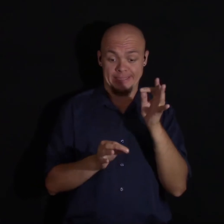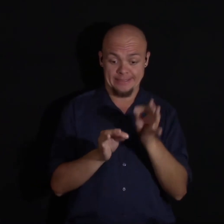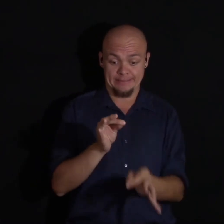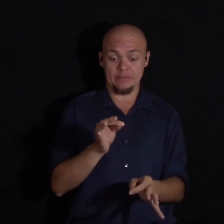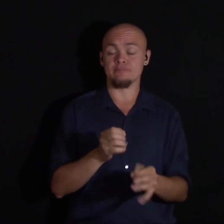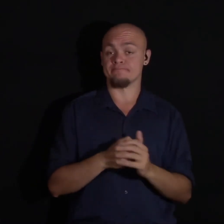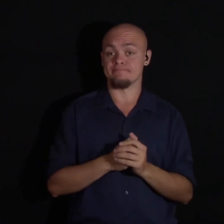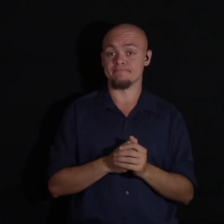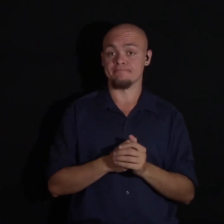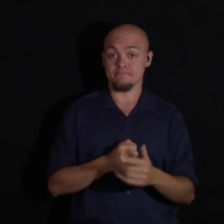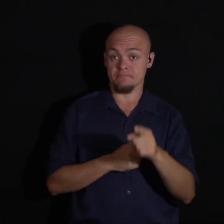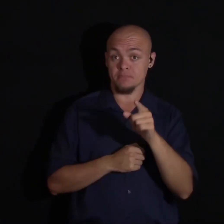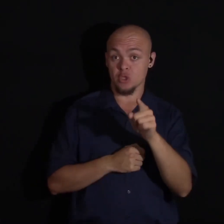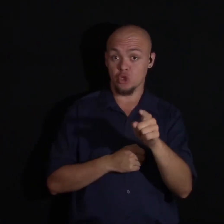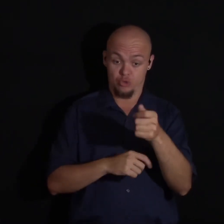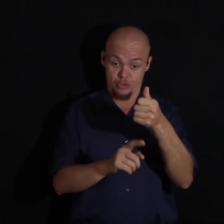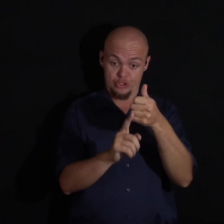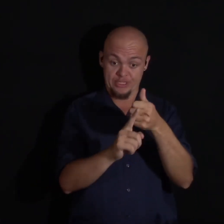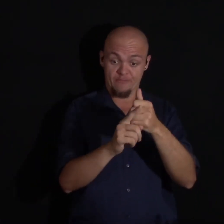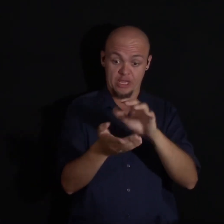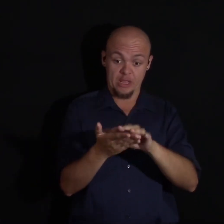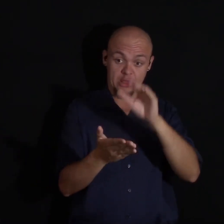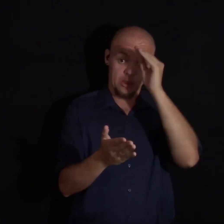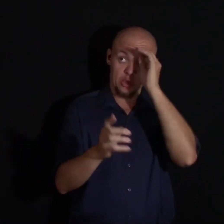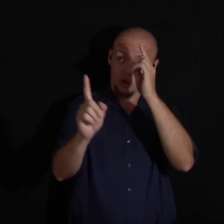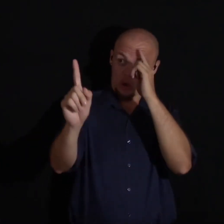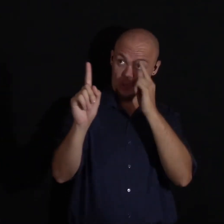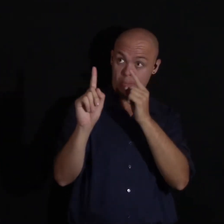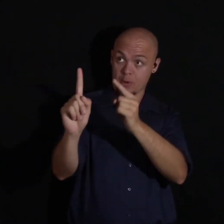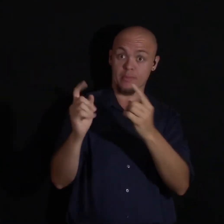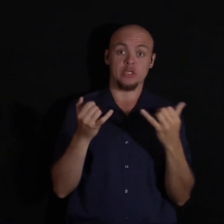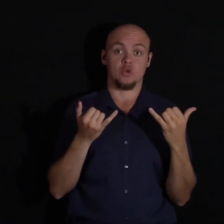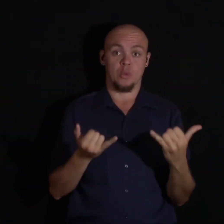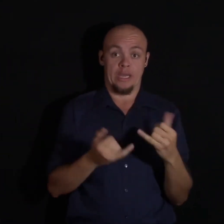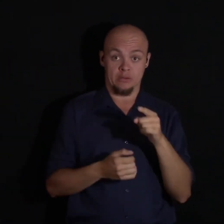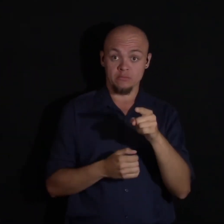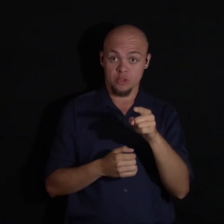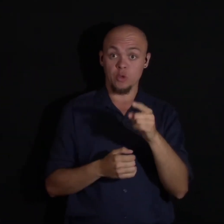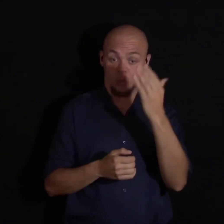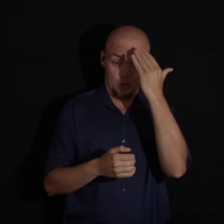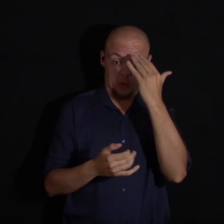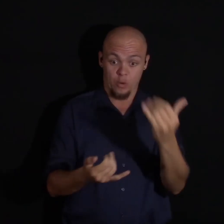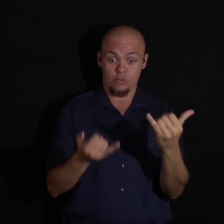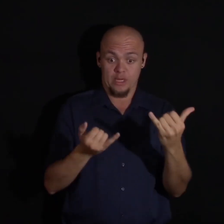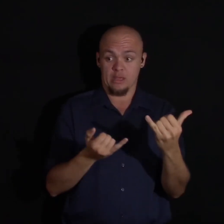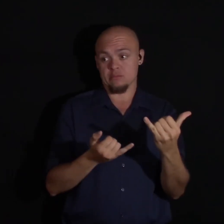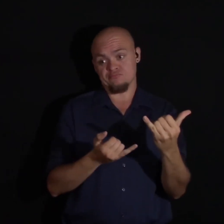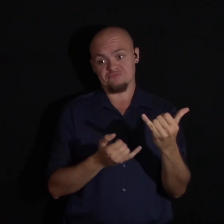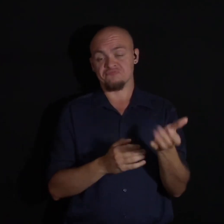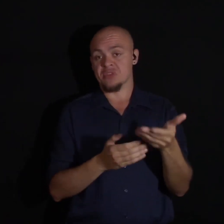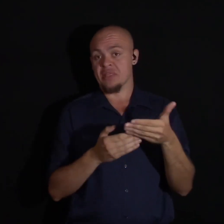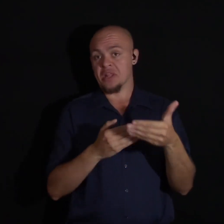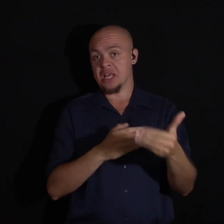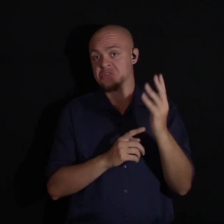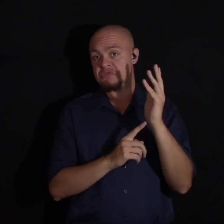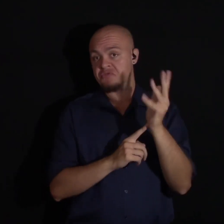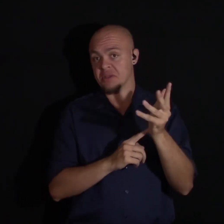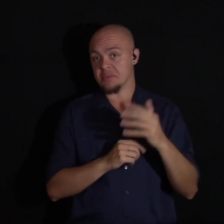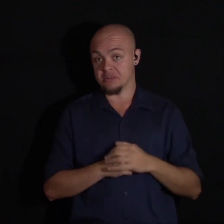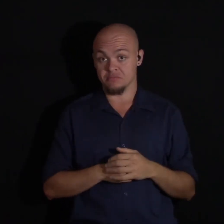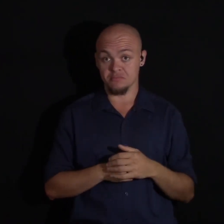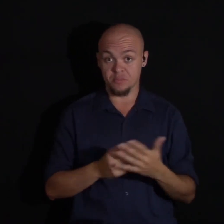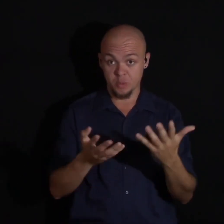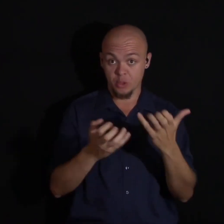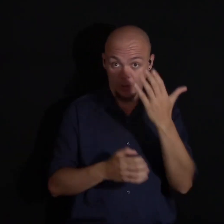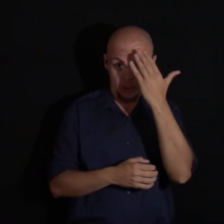that you can learn your life purpose now. You're going to know your life purpose now in the next 5 minutes. Would you like to